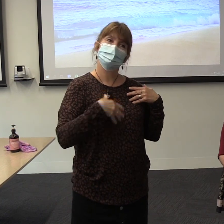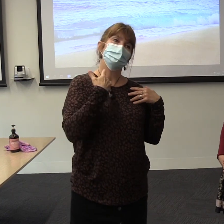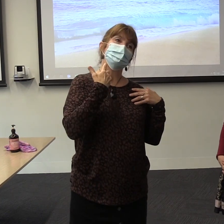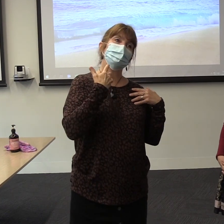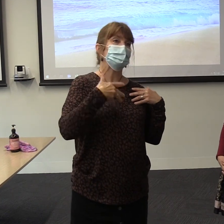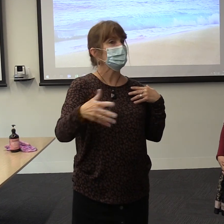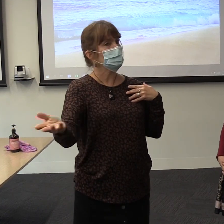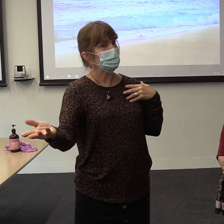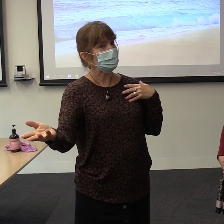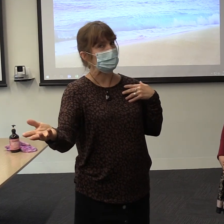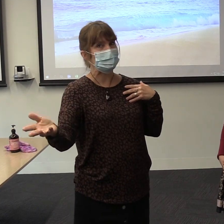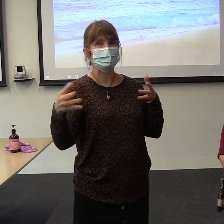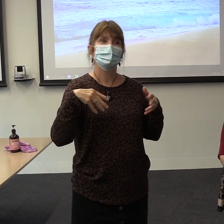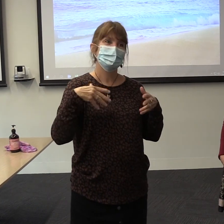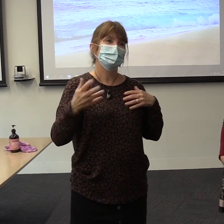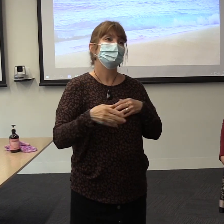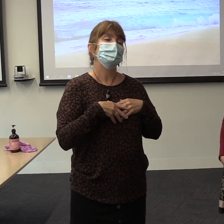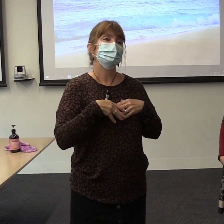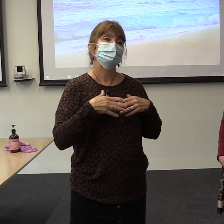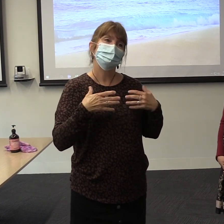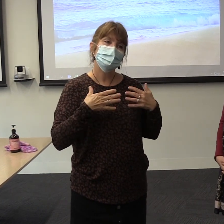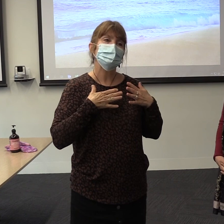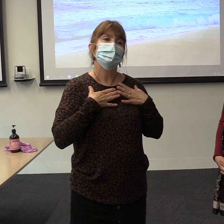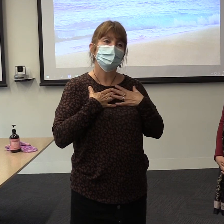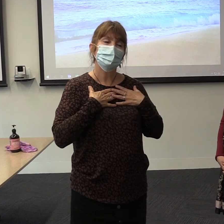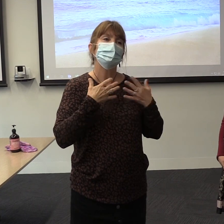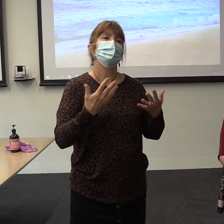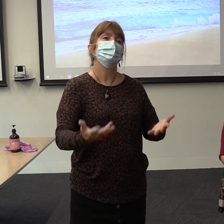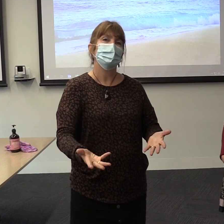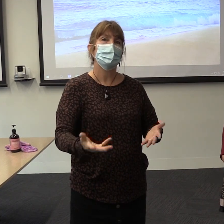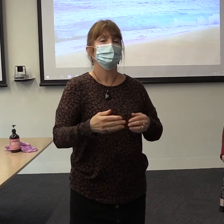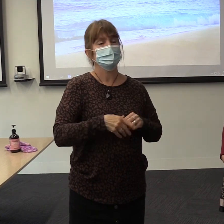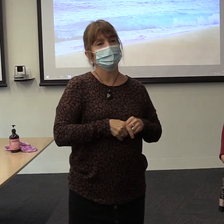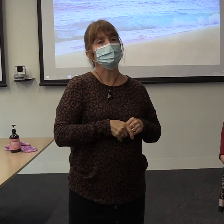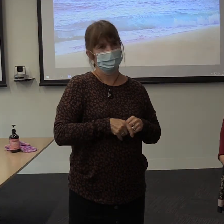Two for me, two for you. Just in for me, out for you.